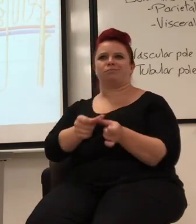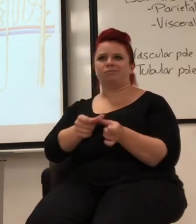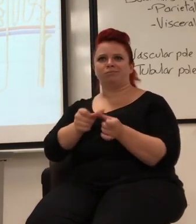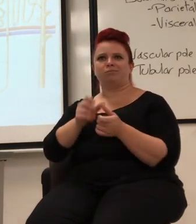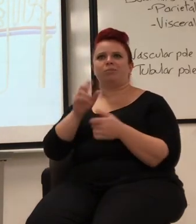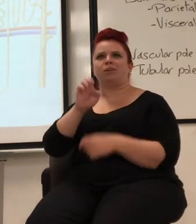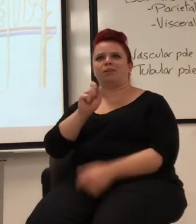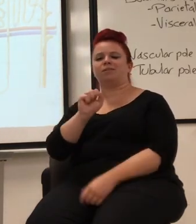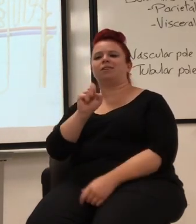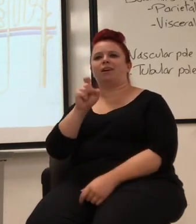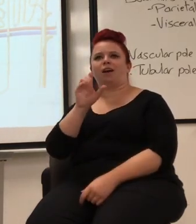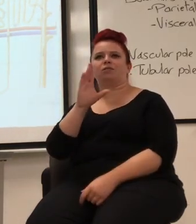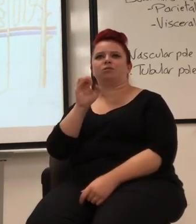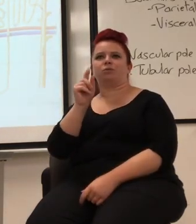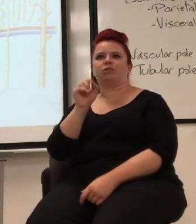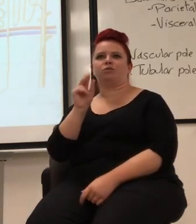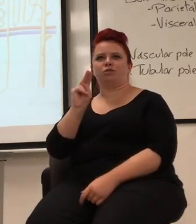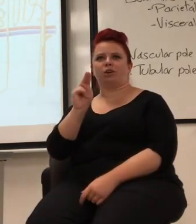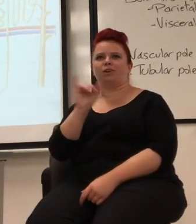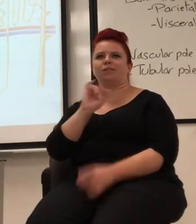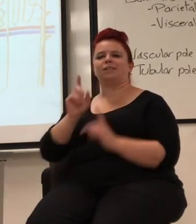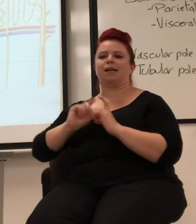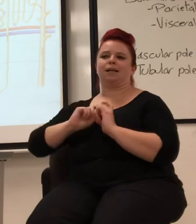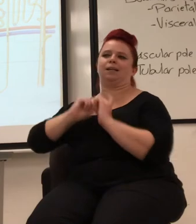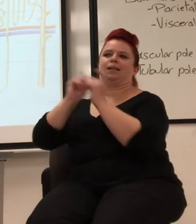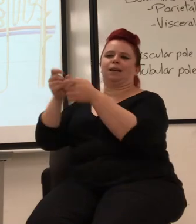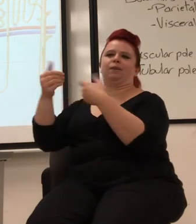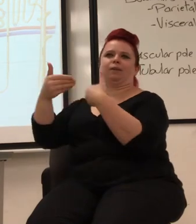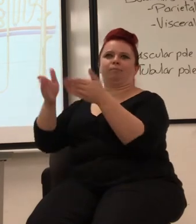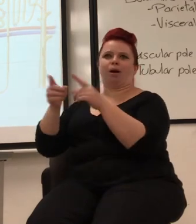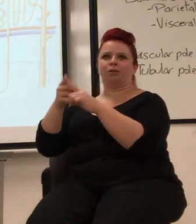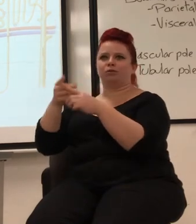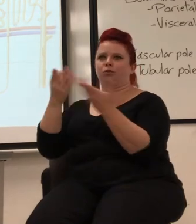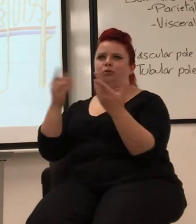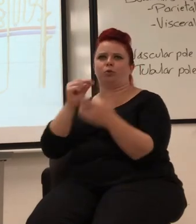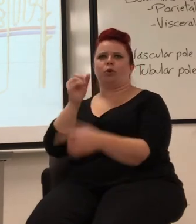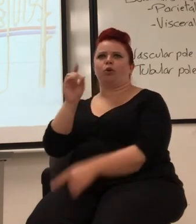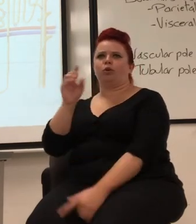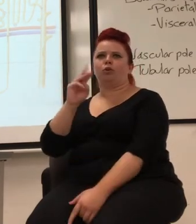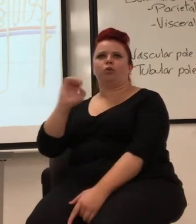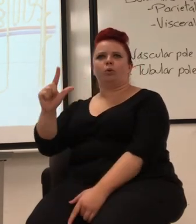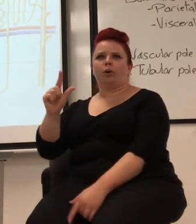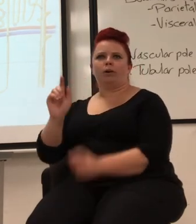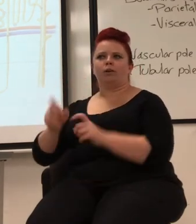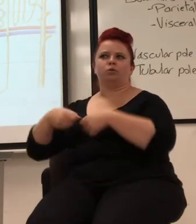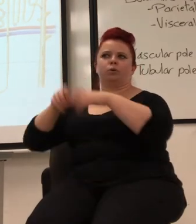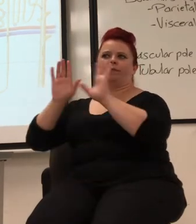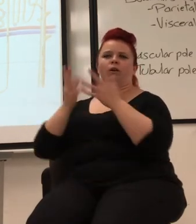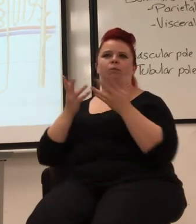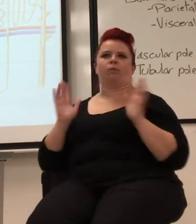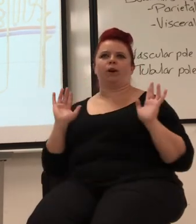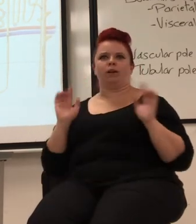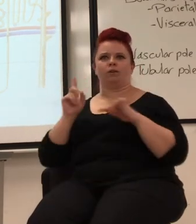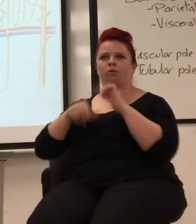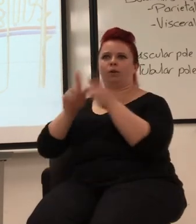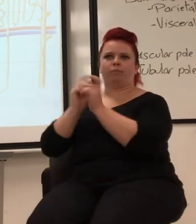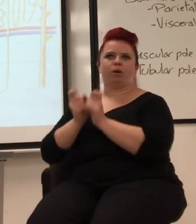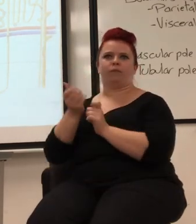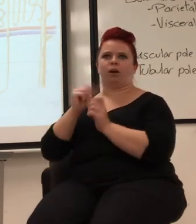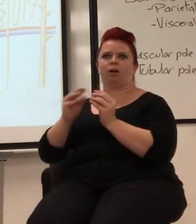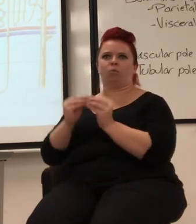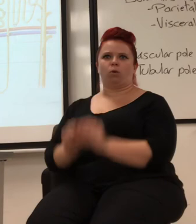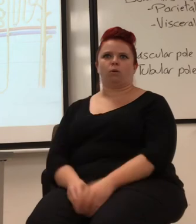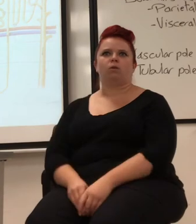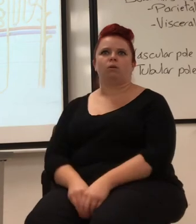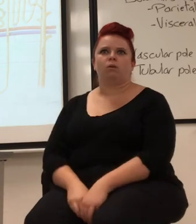the donation place. It's urine. You call it excretion. Okay. So basically, urine is you're just done modifying the